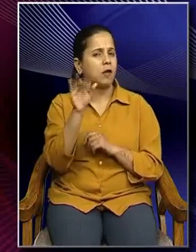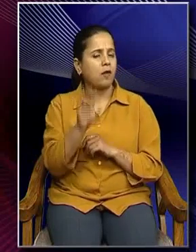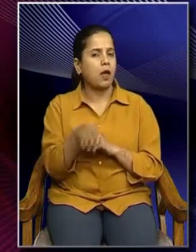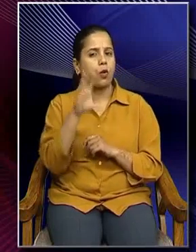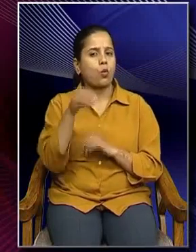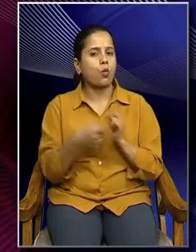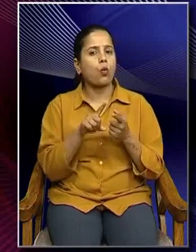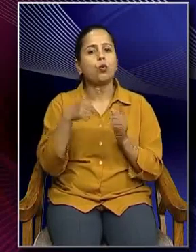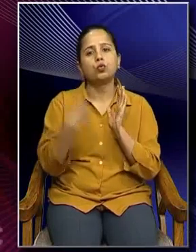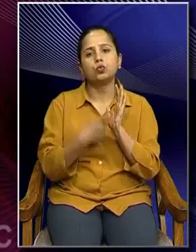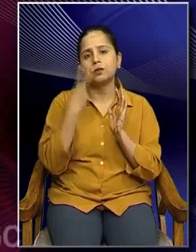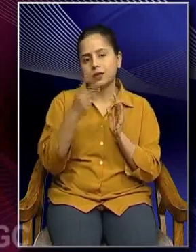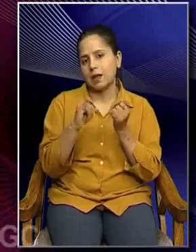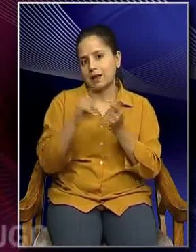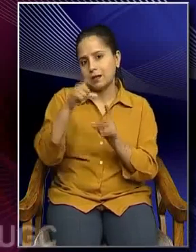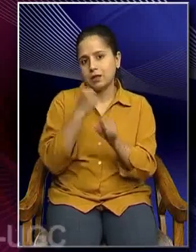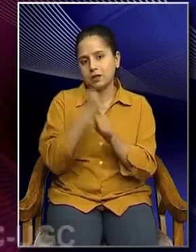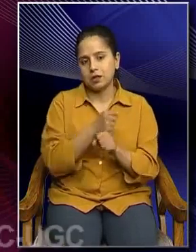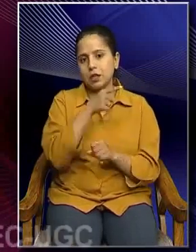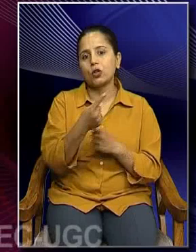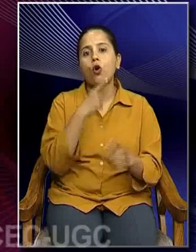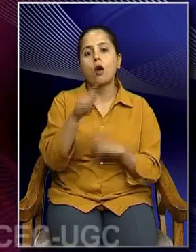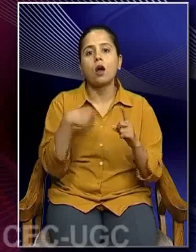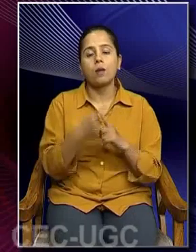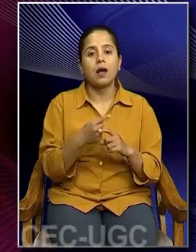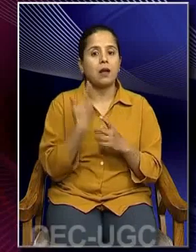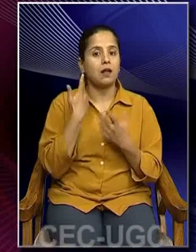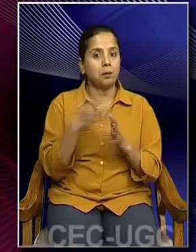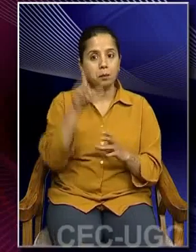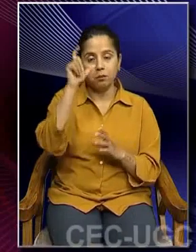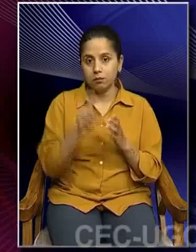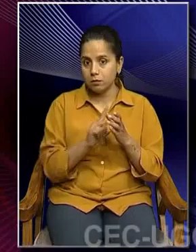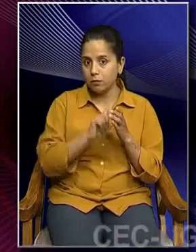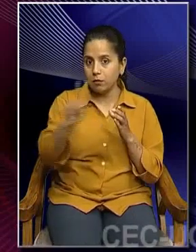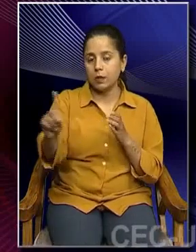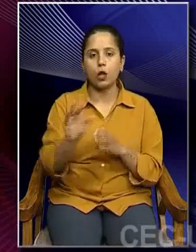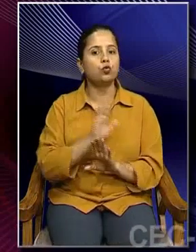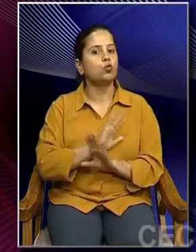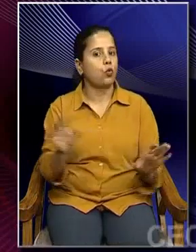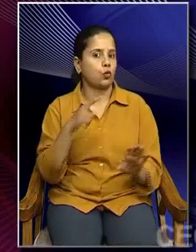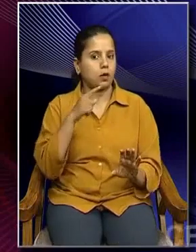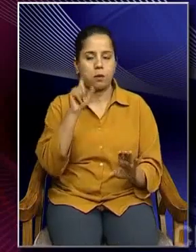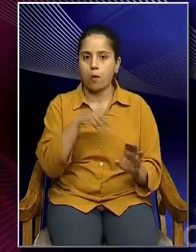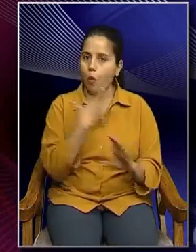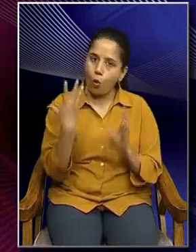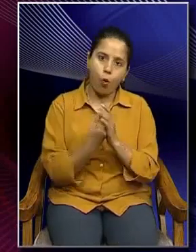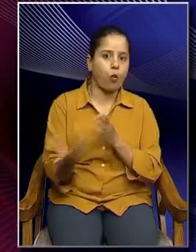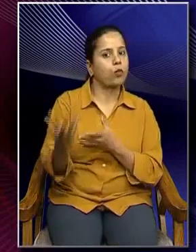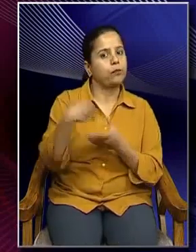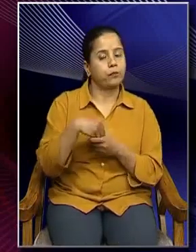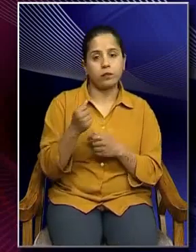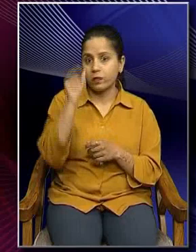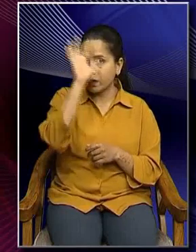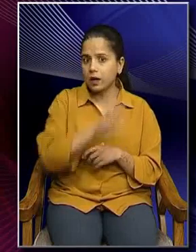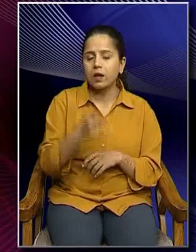core principle of SDG that talks about leaving no one behind. Now, given that India is